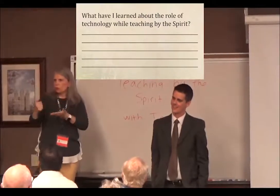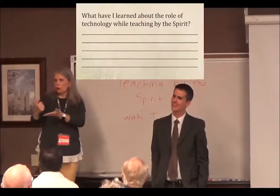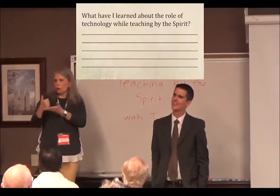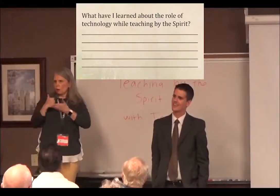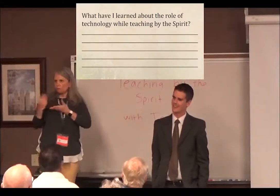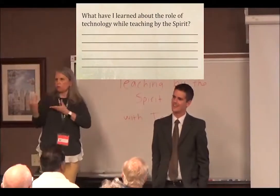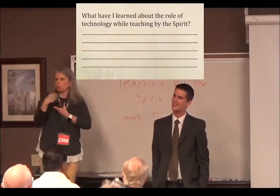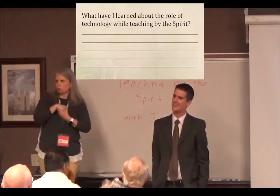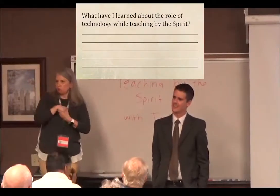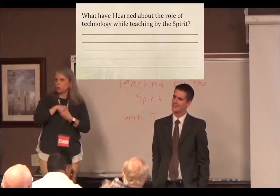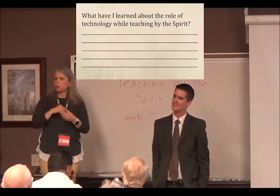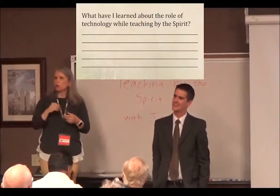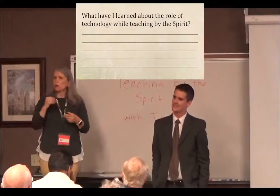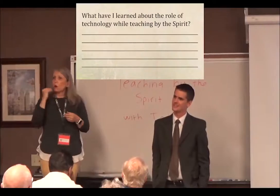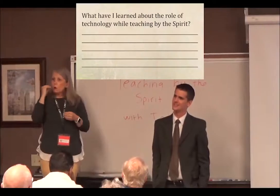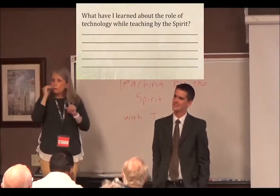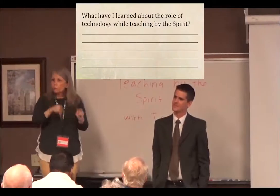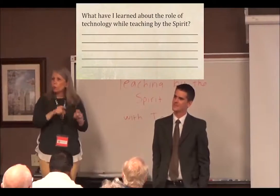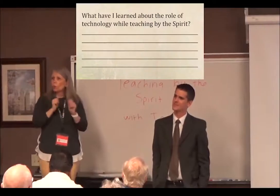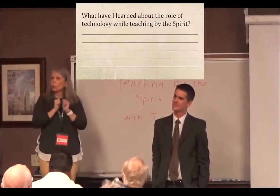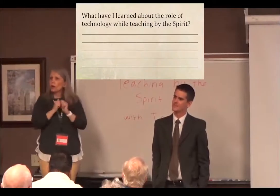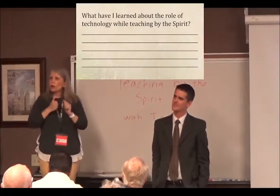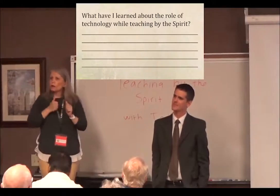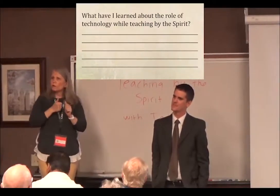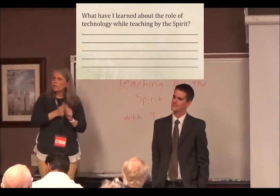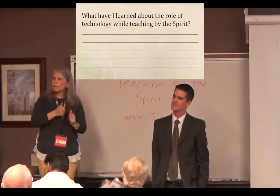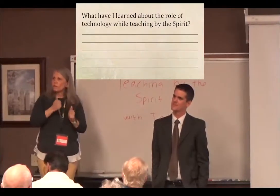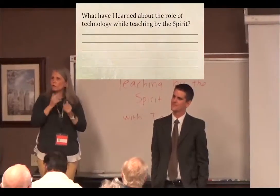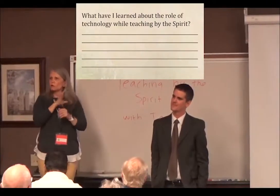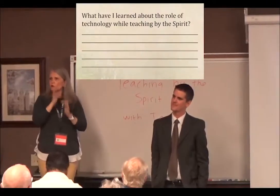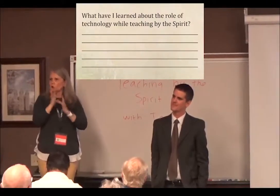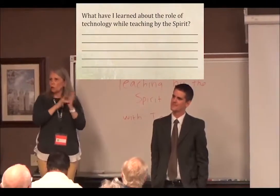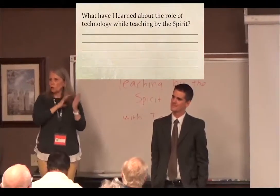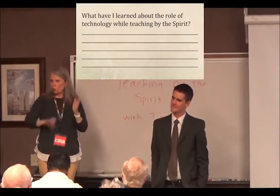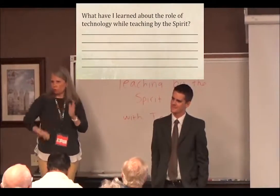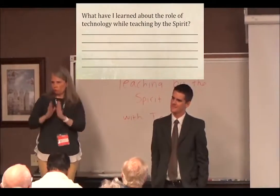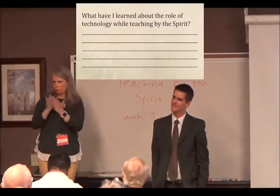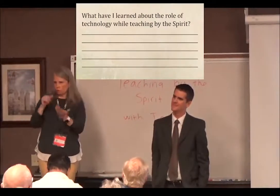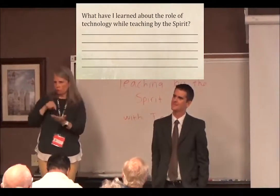in the scriptures, that really helped. When I went home with